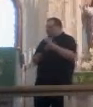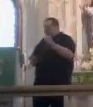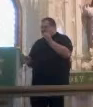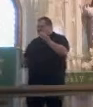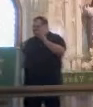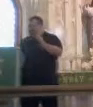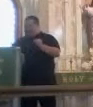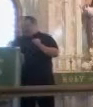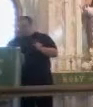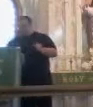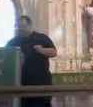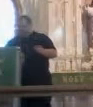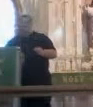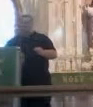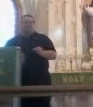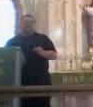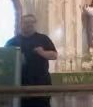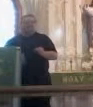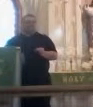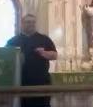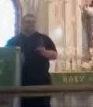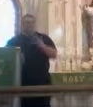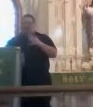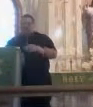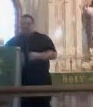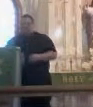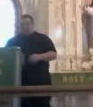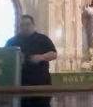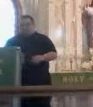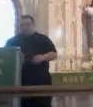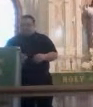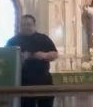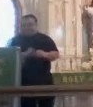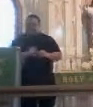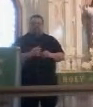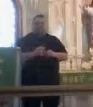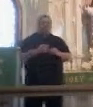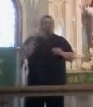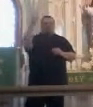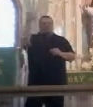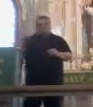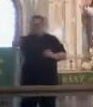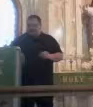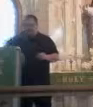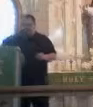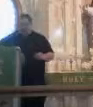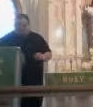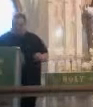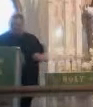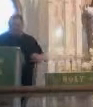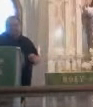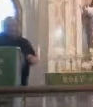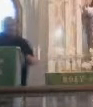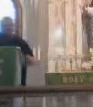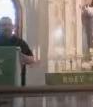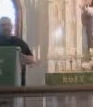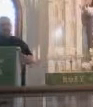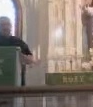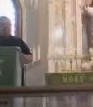are deceiving. We'll get to that in just a moment, though. Continuing on, verses 11 to 13. The